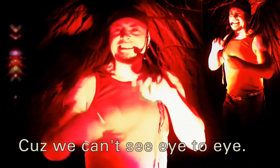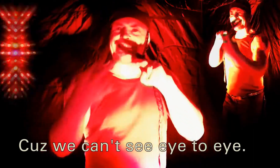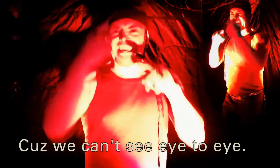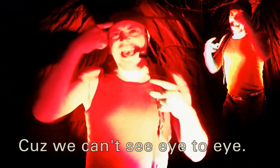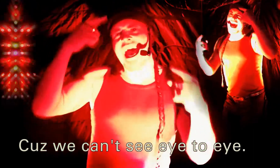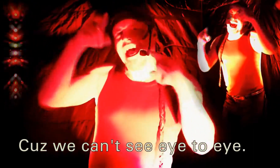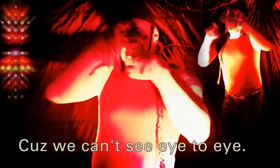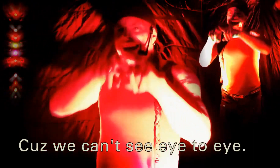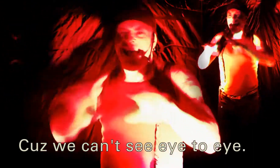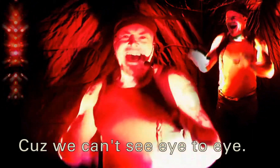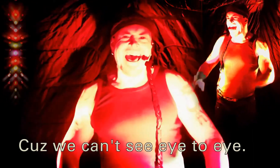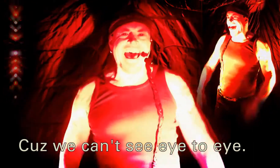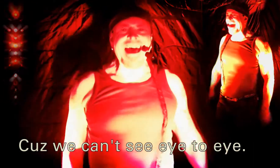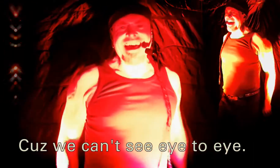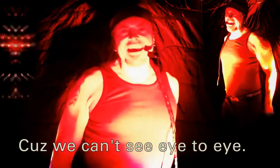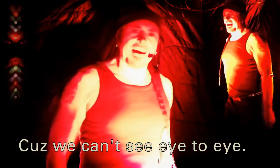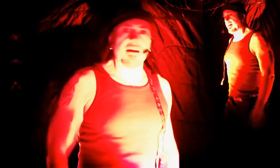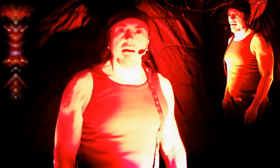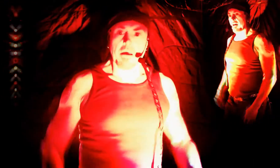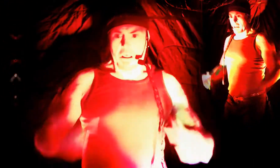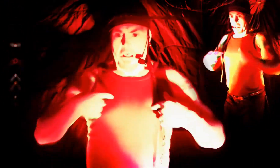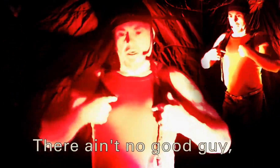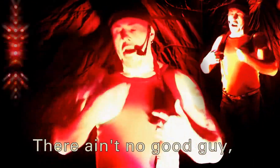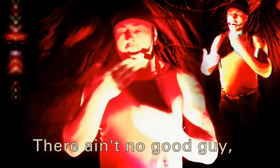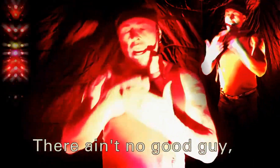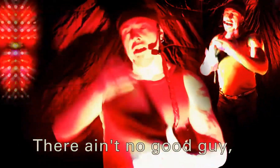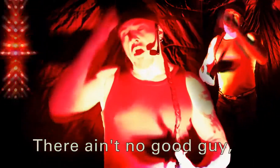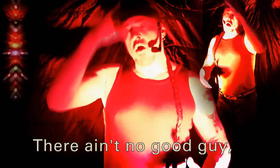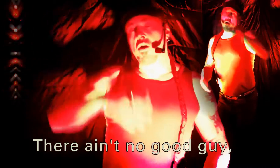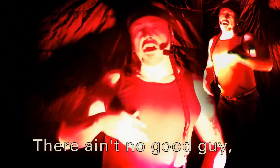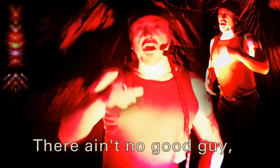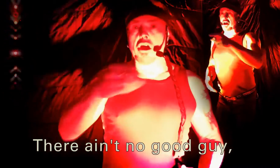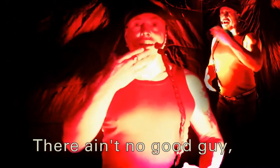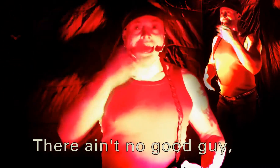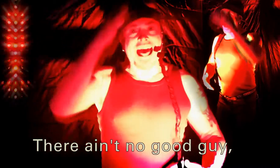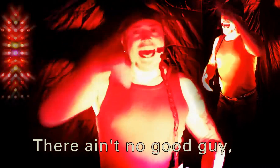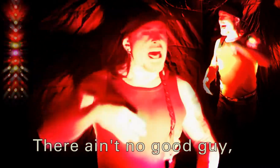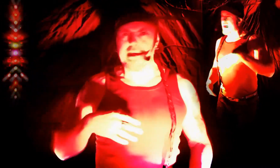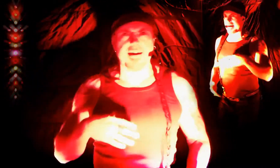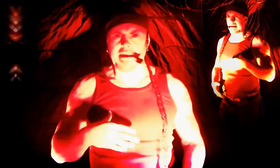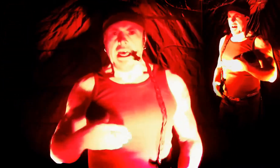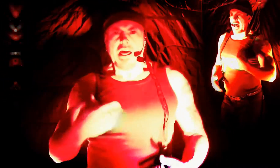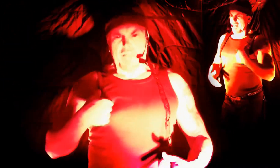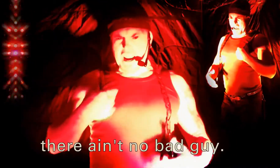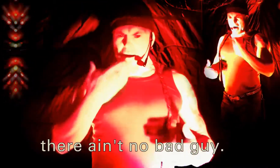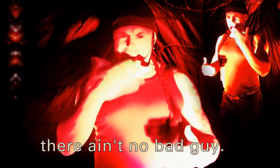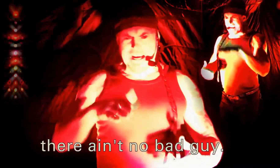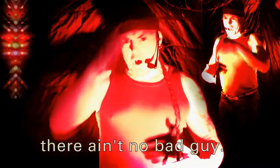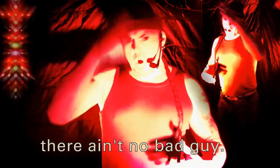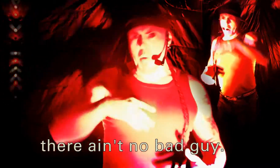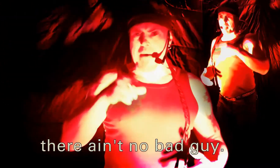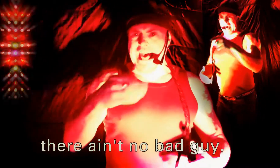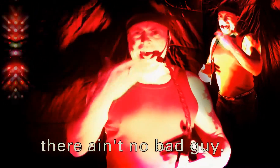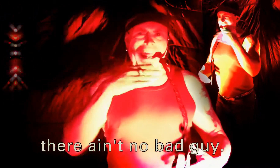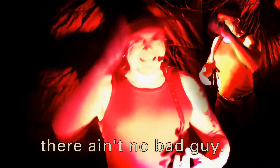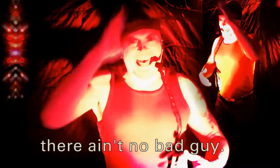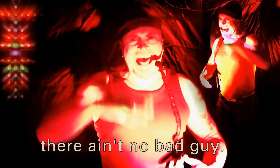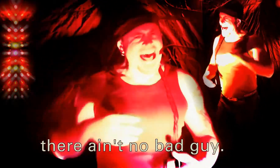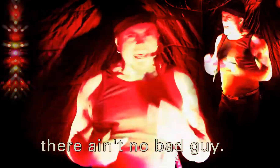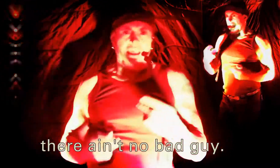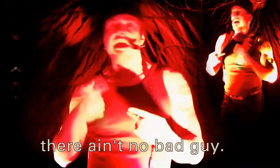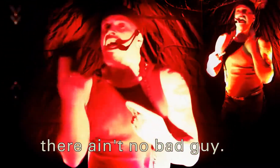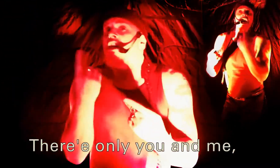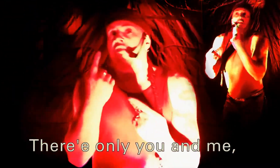'cause we can't see eye to eye. There ain't no good guy, there ain't no